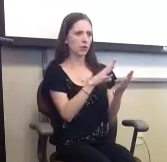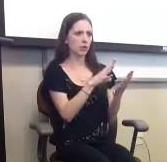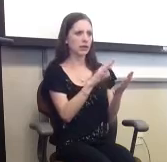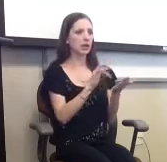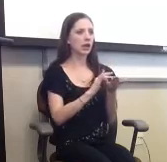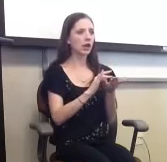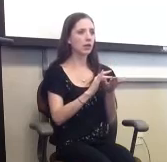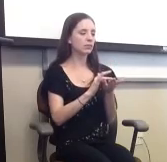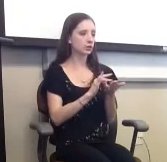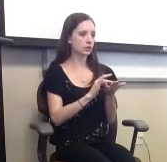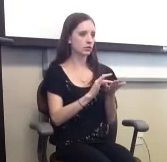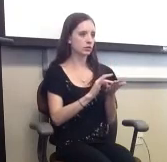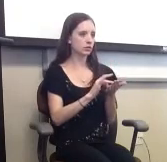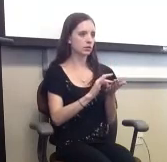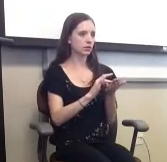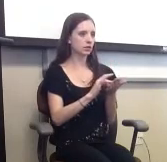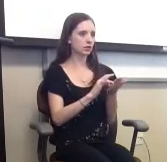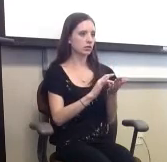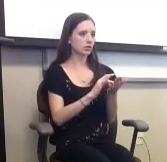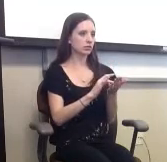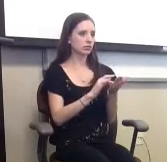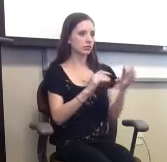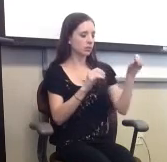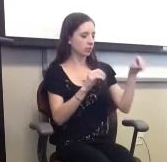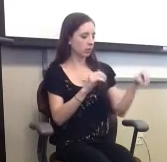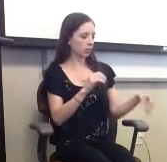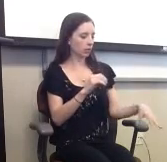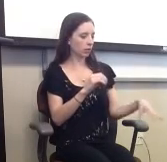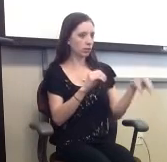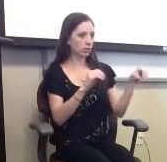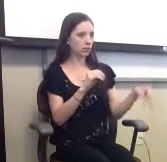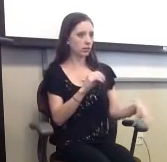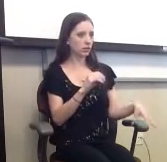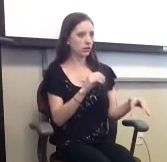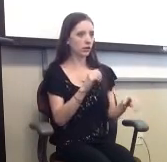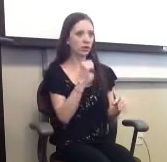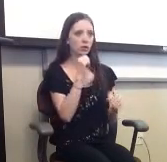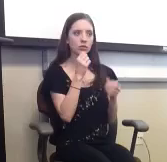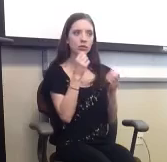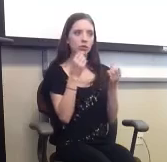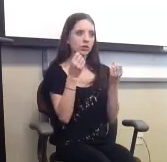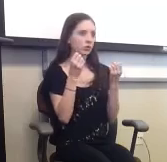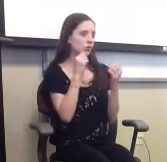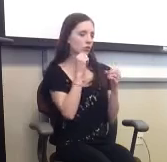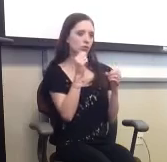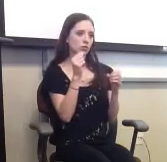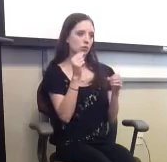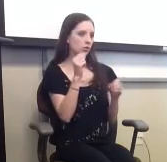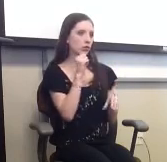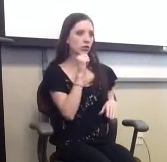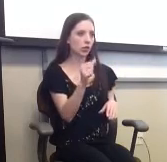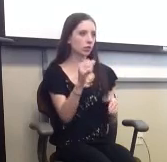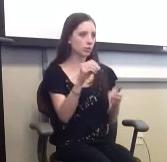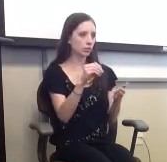it, shred it. Do not put copies of prescriptions in the client files. It's a third-degree felony. It's